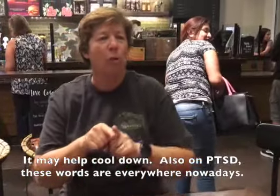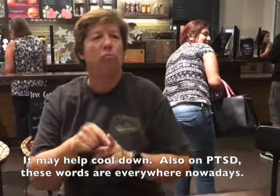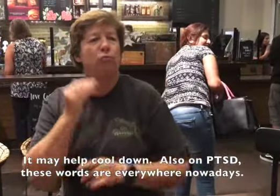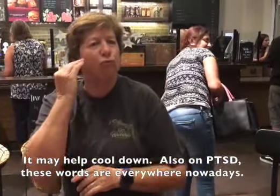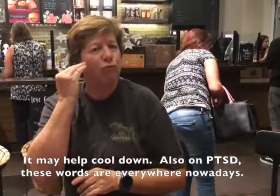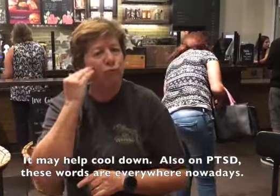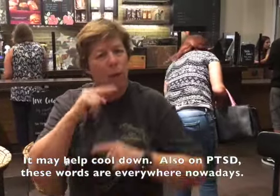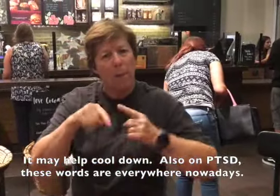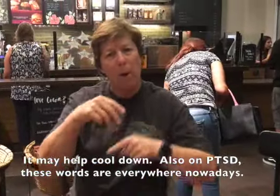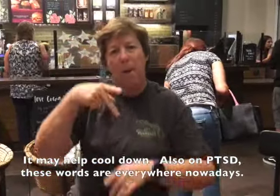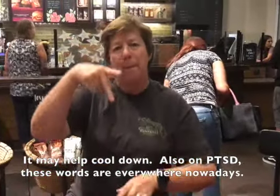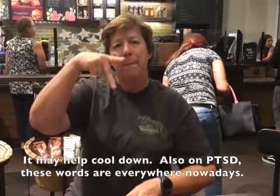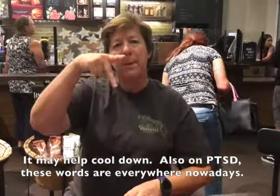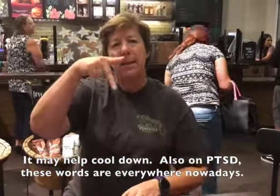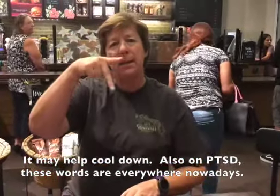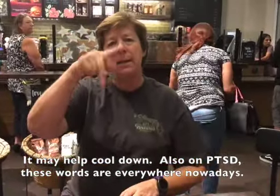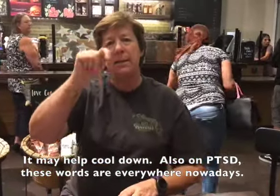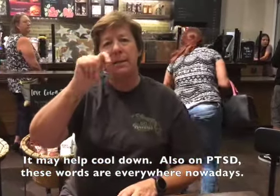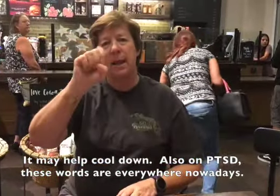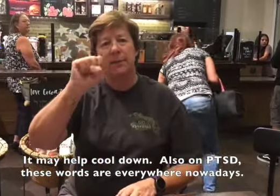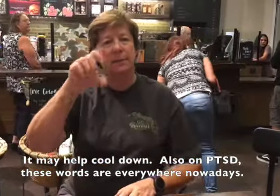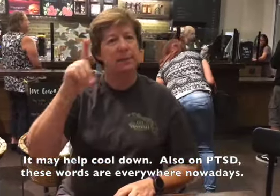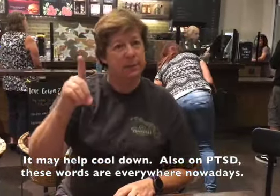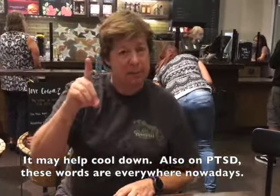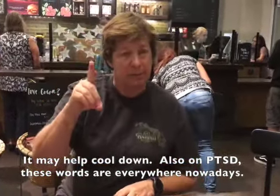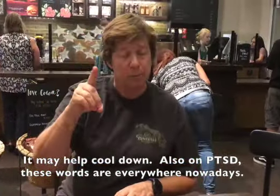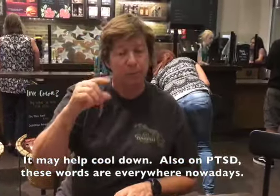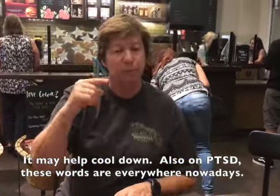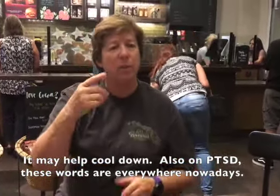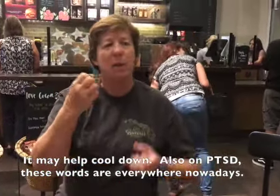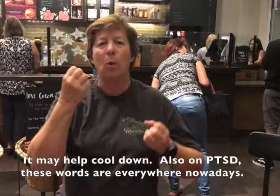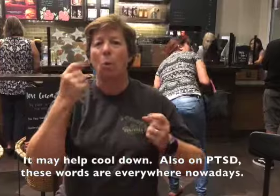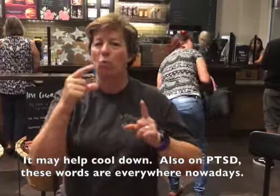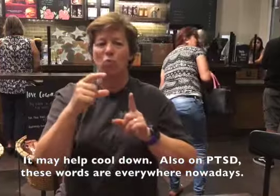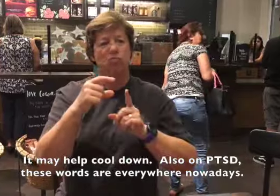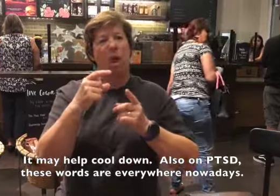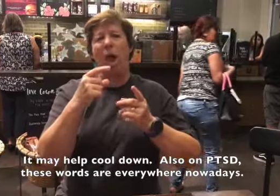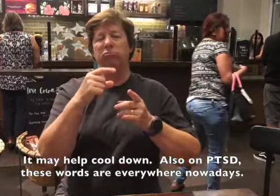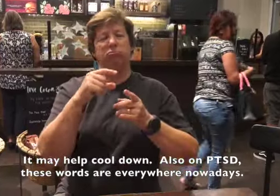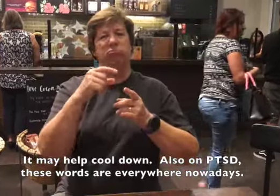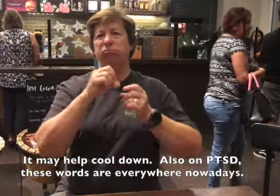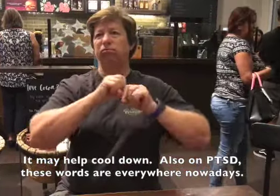on post-traumatic stress disorder, PTSD, these words are everywhere nowadays.